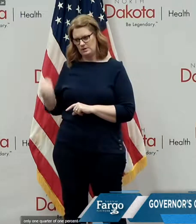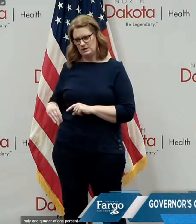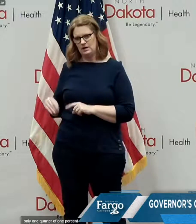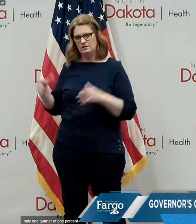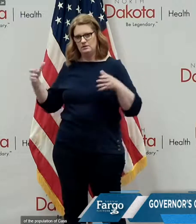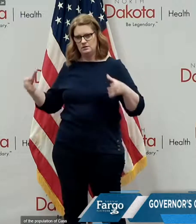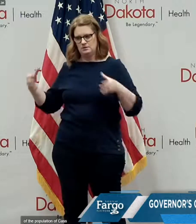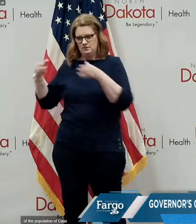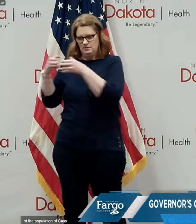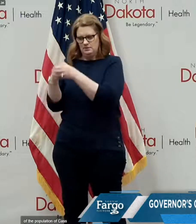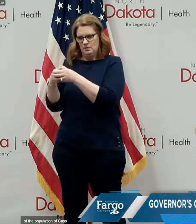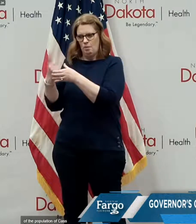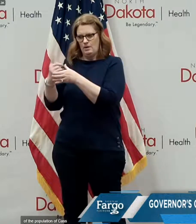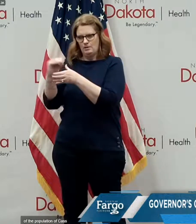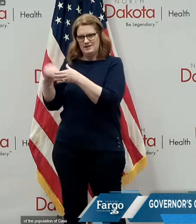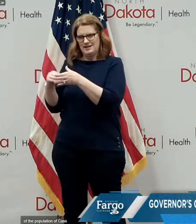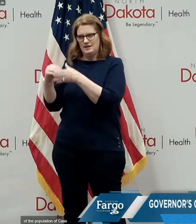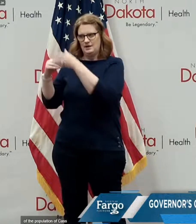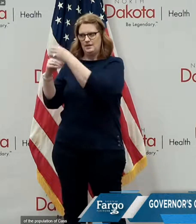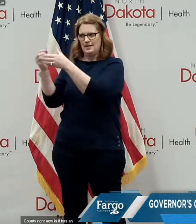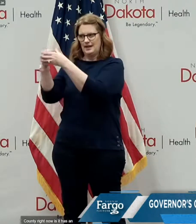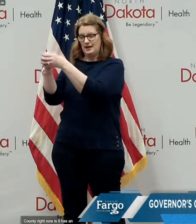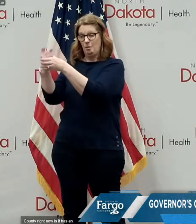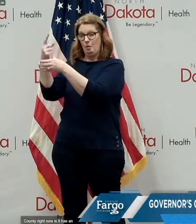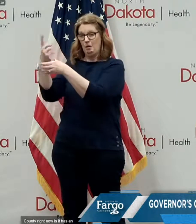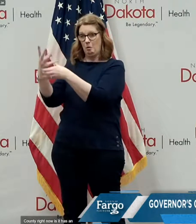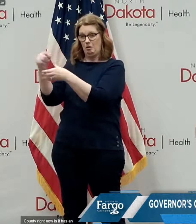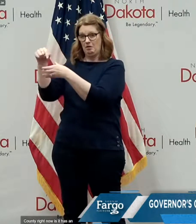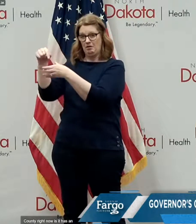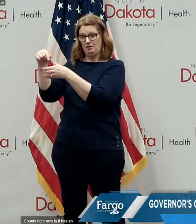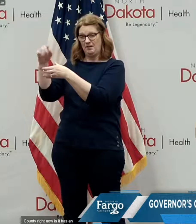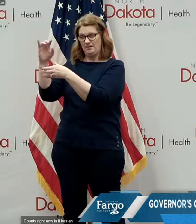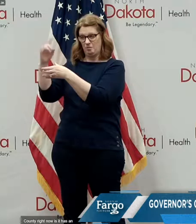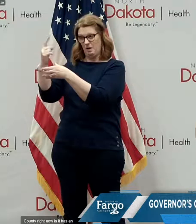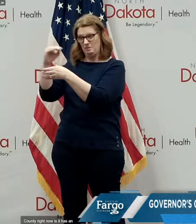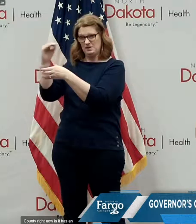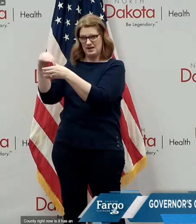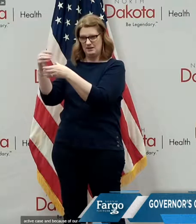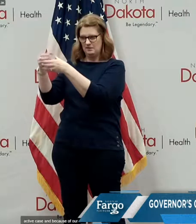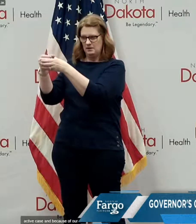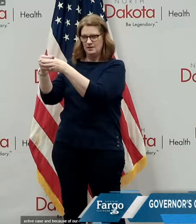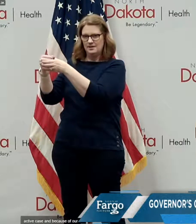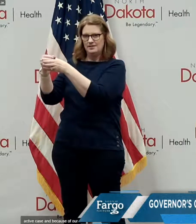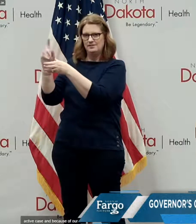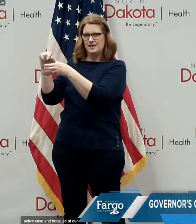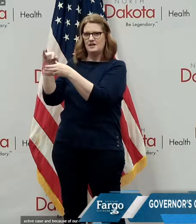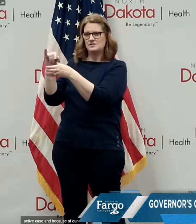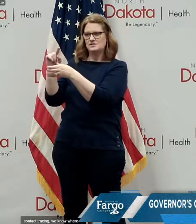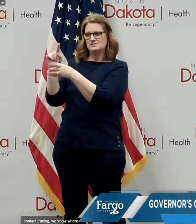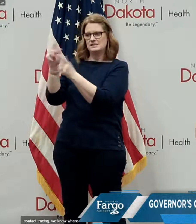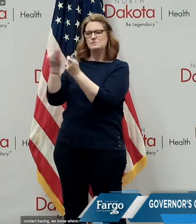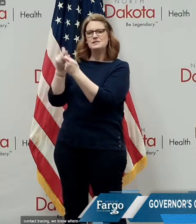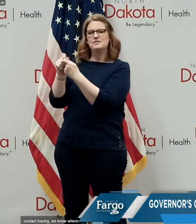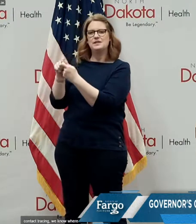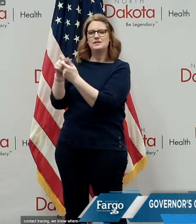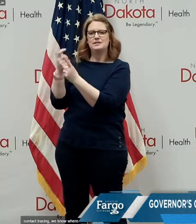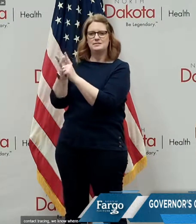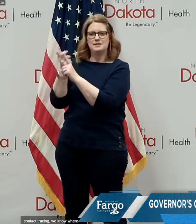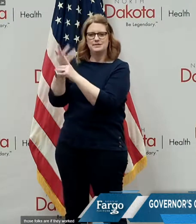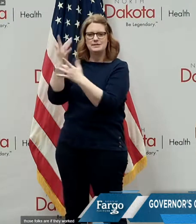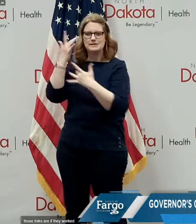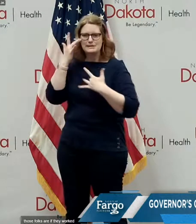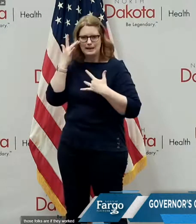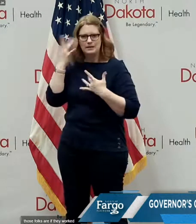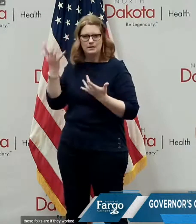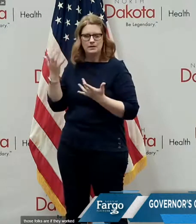now has an active case, and because of our contact tracing, we know where those folks are. If they worked in long-term care,